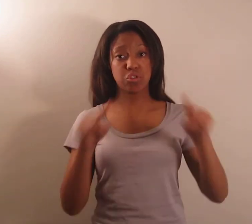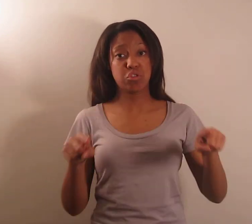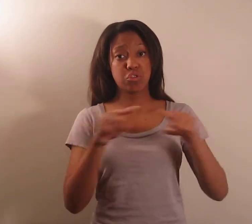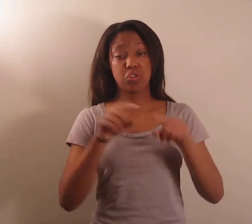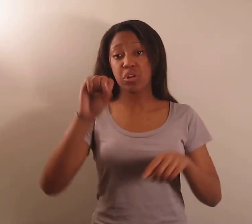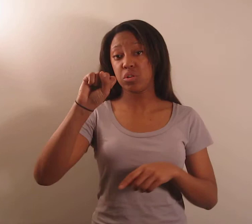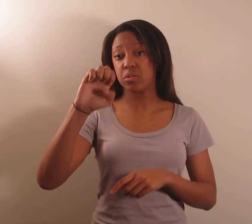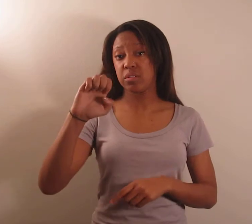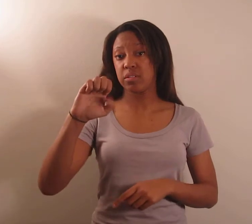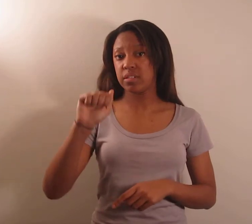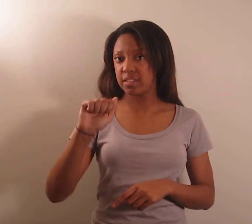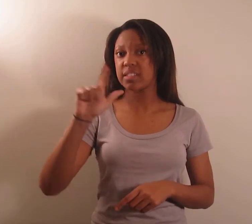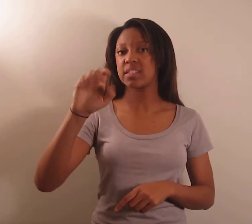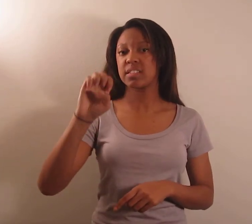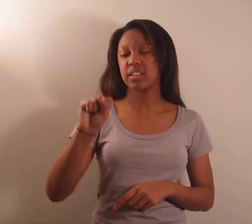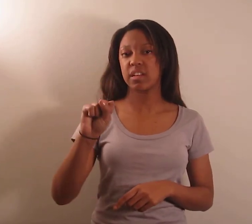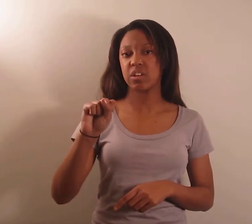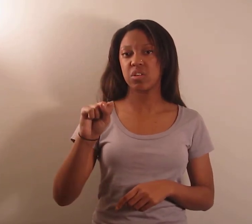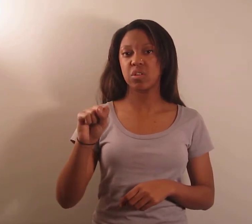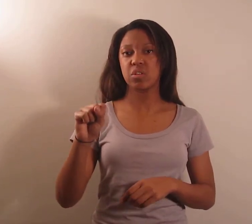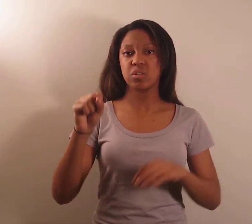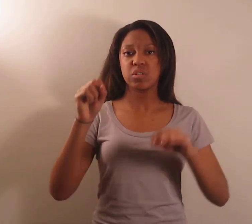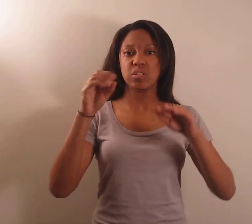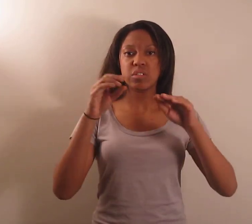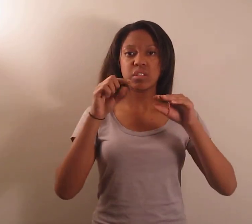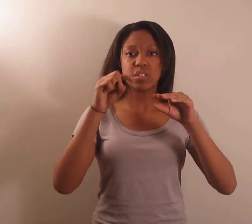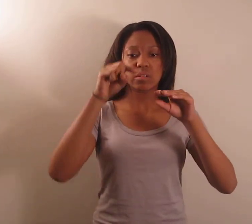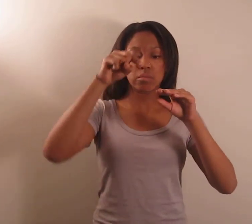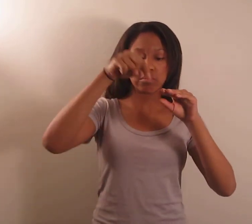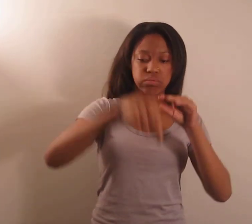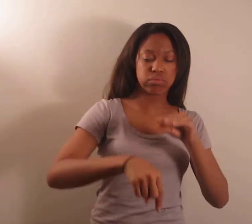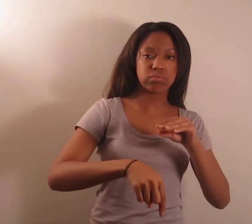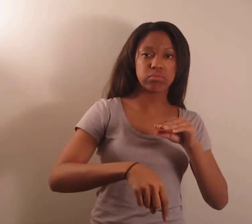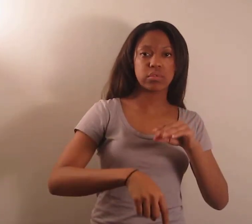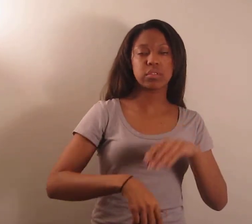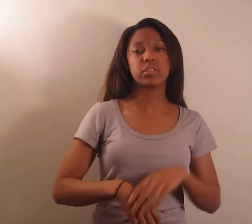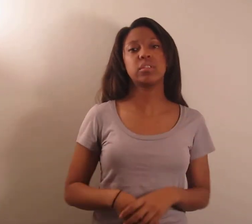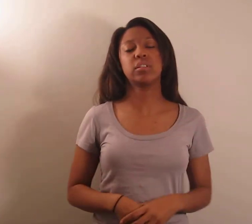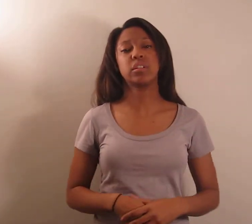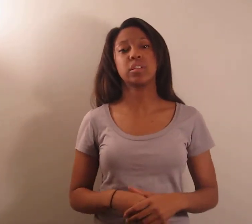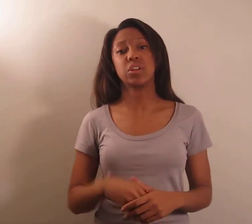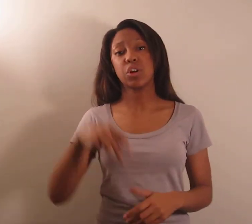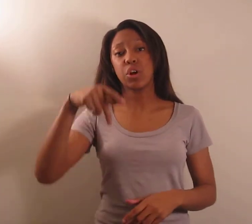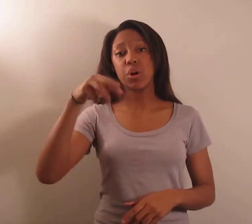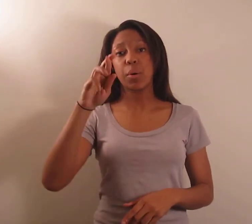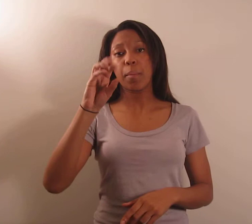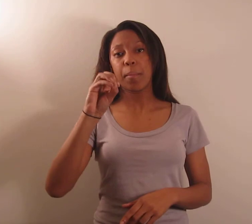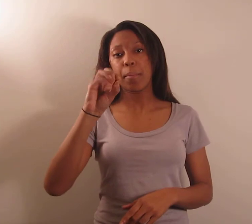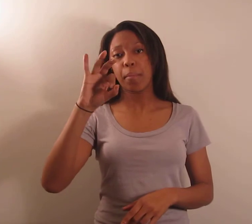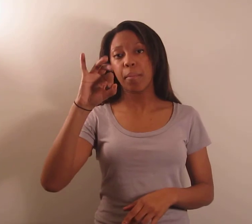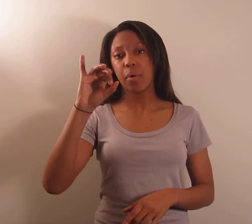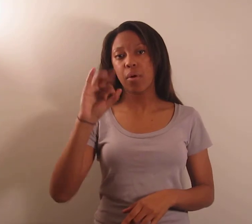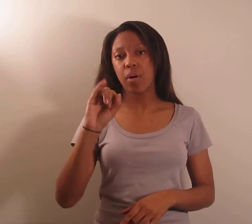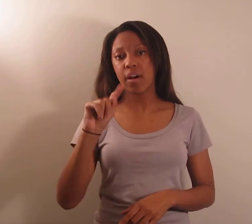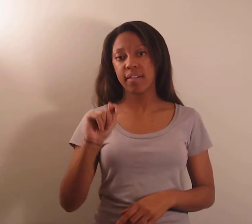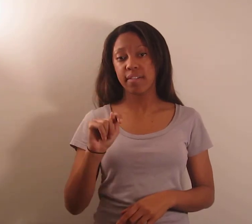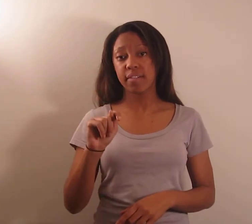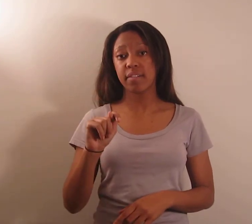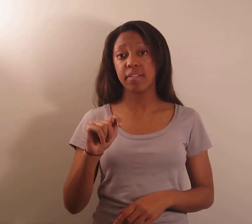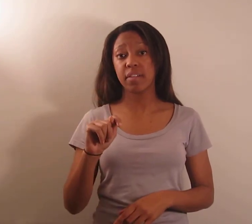Material and shipping costs seem always to be rising. Profit margins matched this year's fashion, teasing and